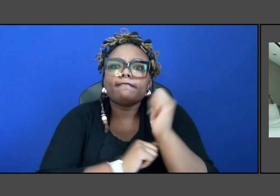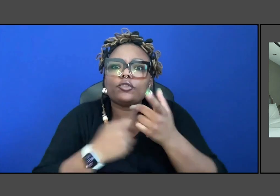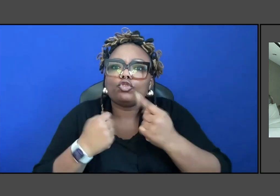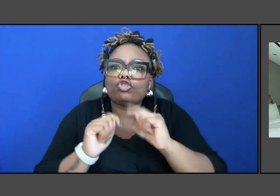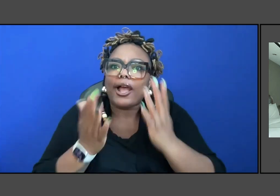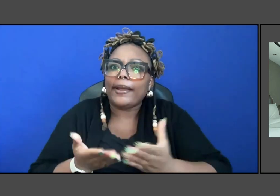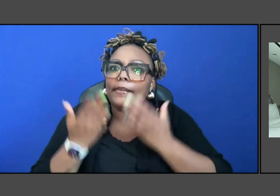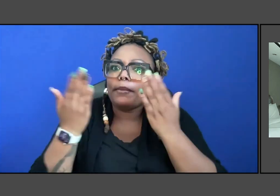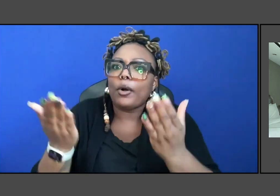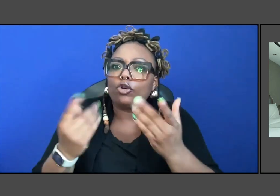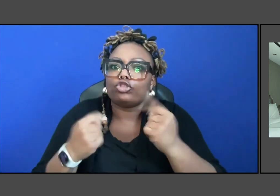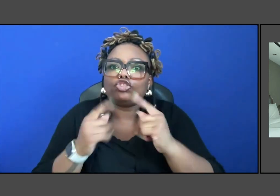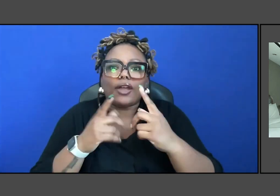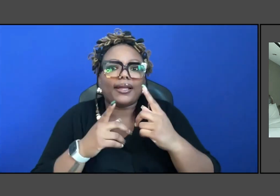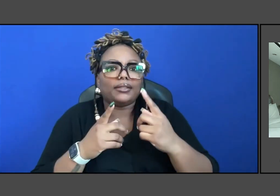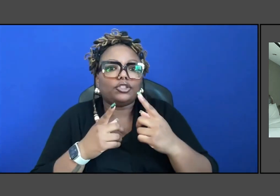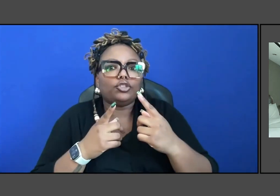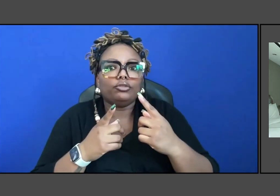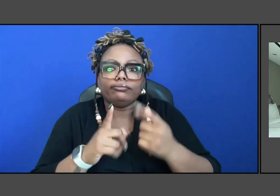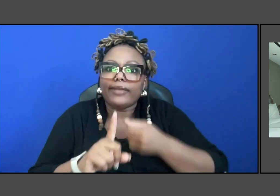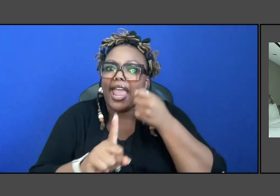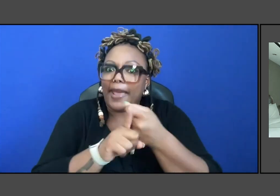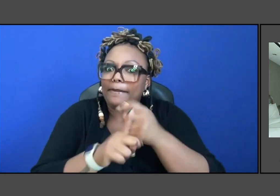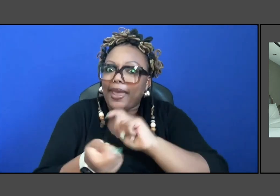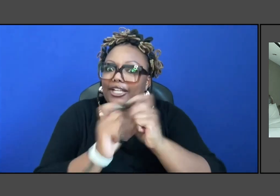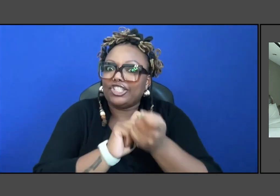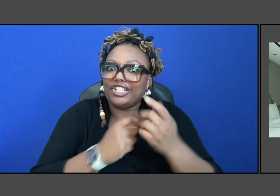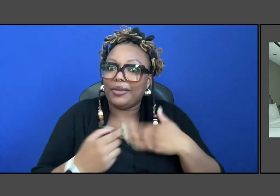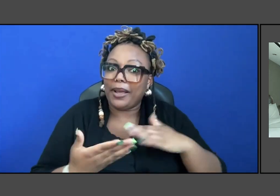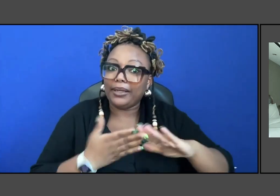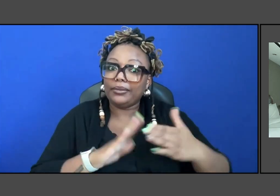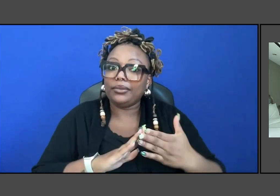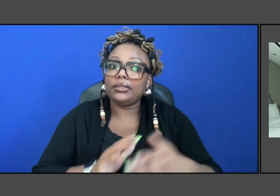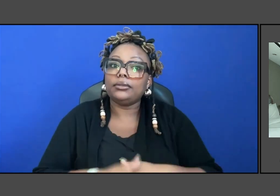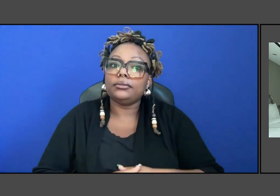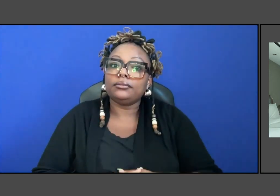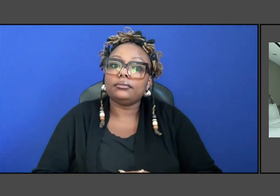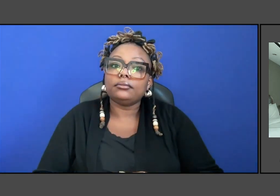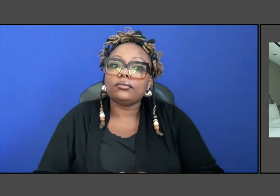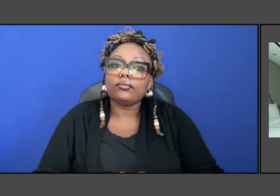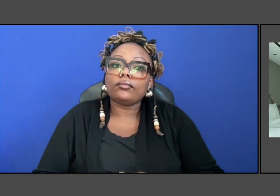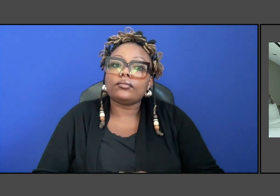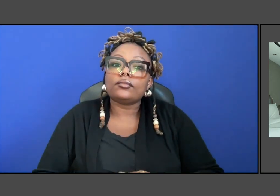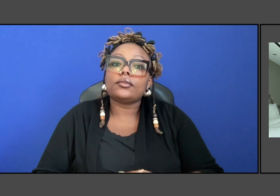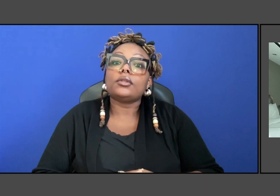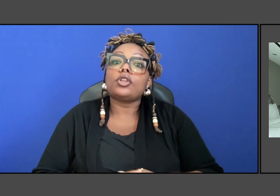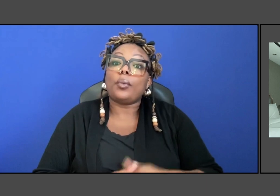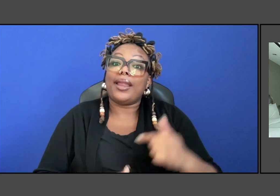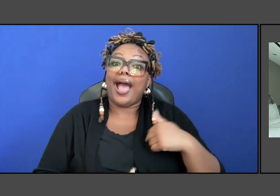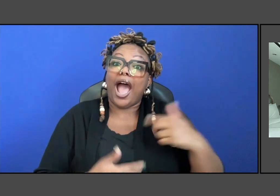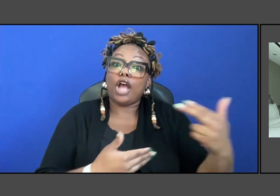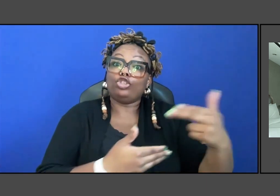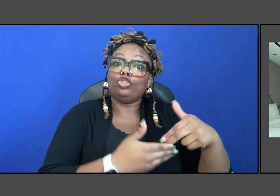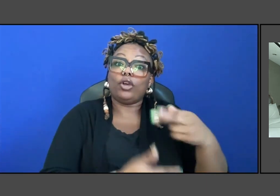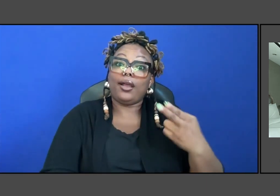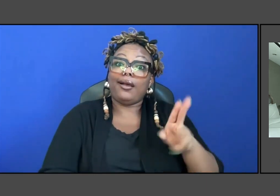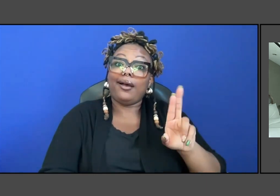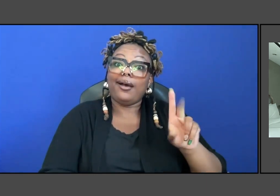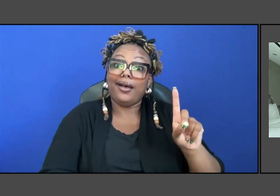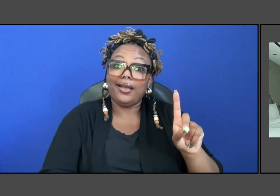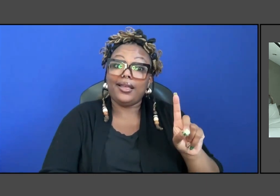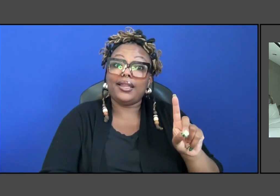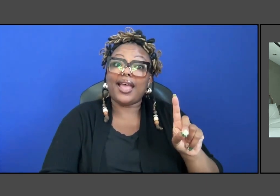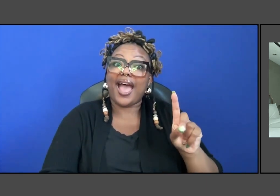to effectuate change. And so when I was at HUD, for instance, I got to travel to